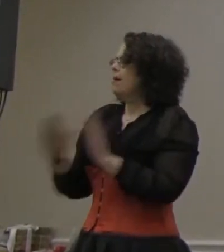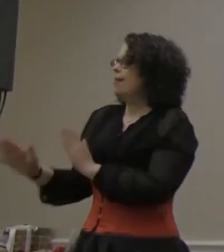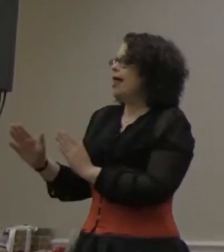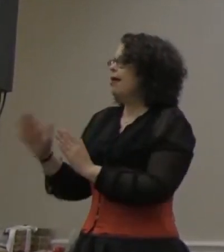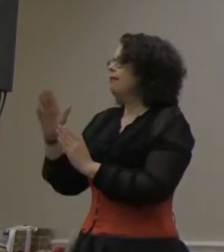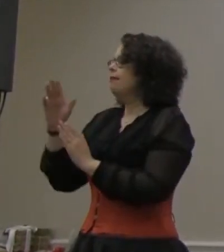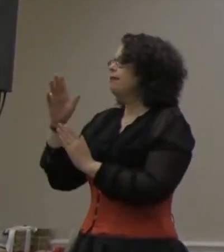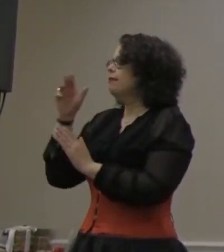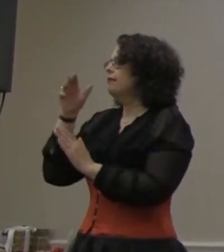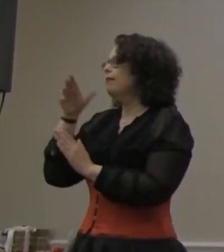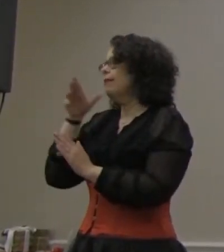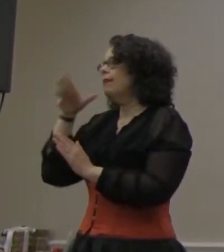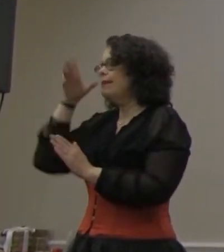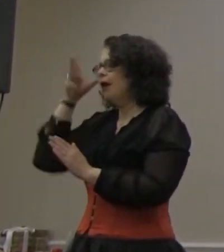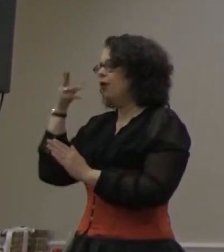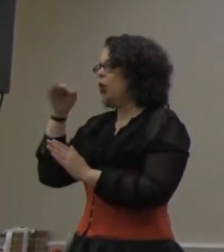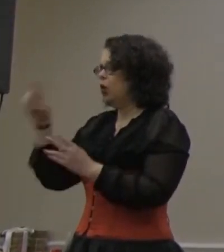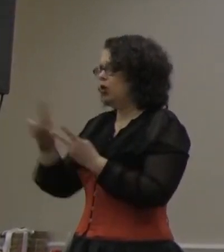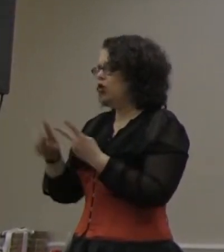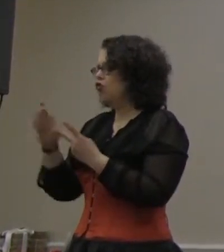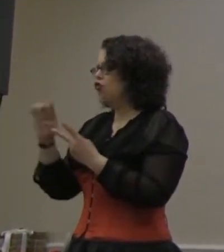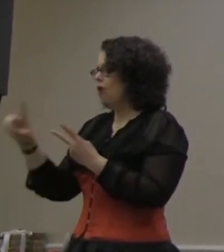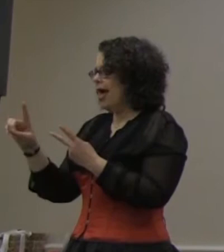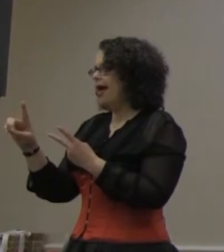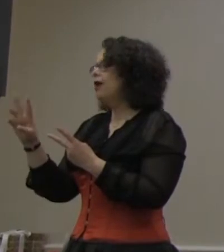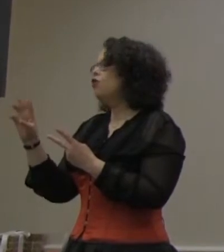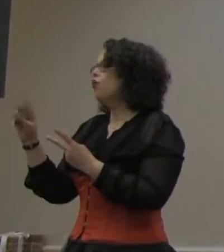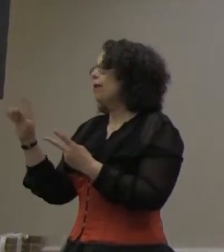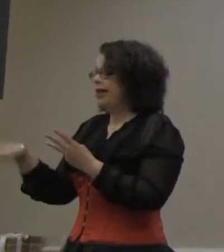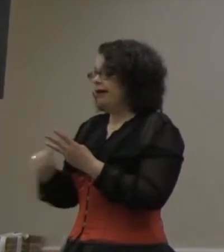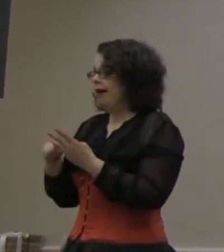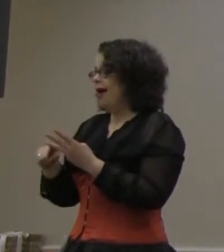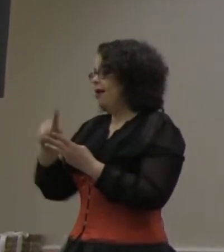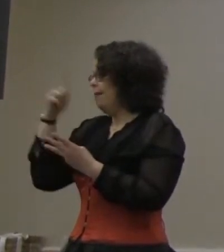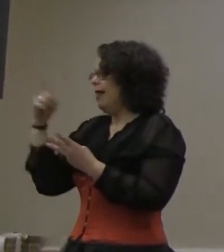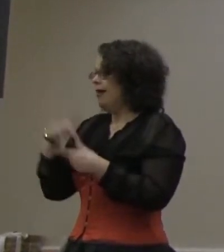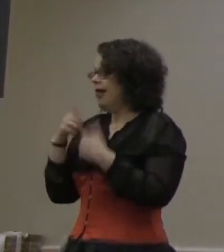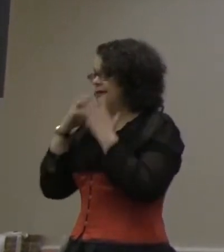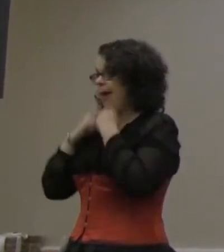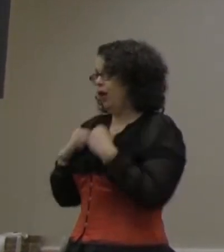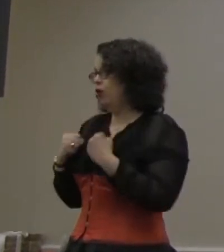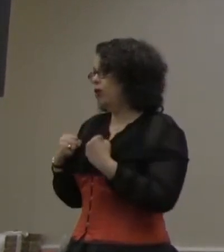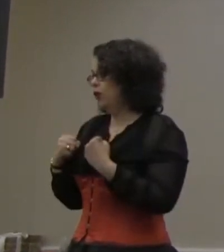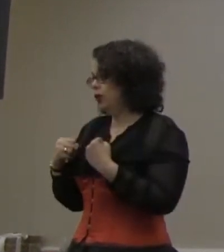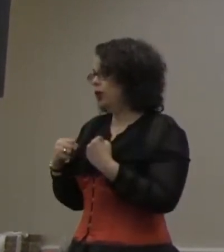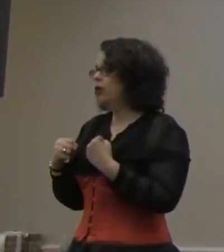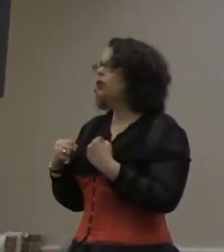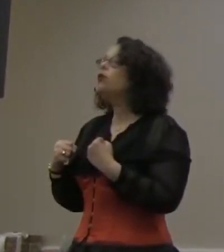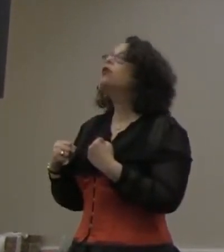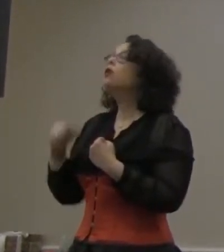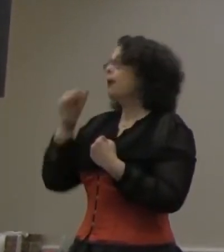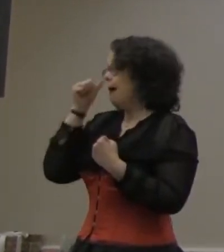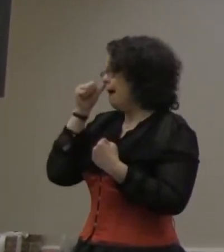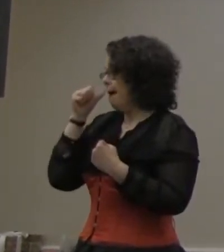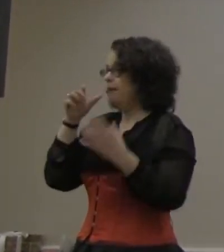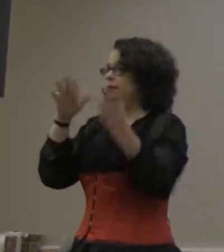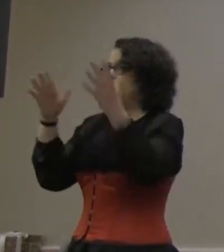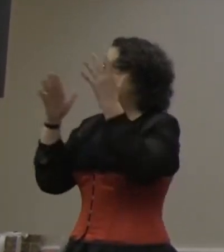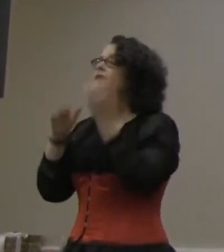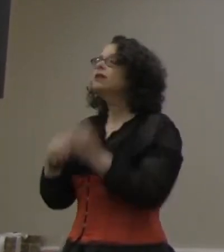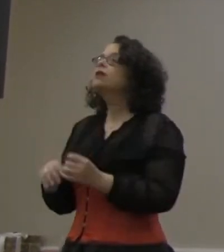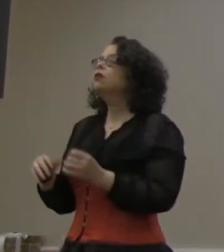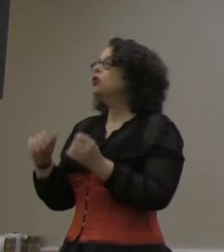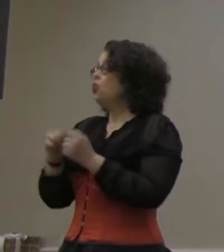Parenthood, Rad Remedy, and Black Lives Matter. This being said, I don't want to